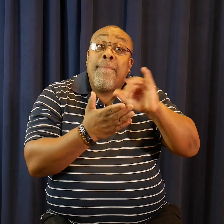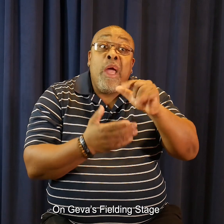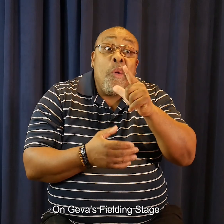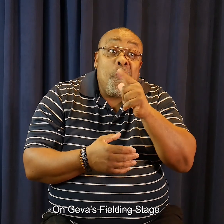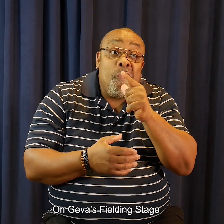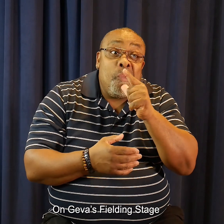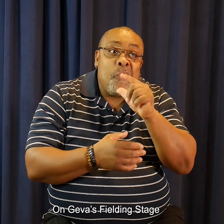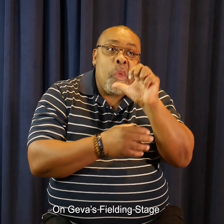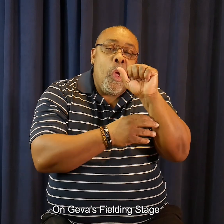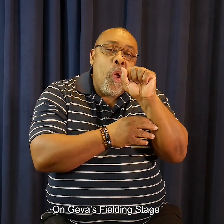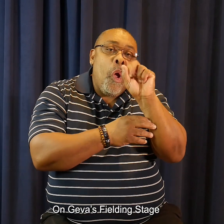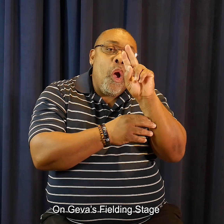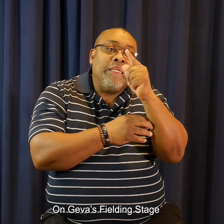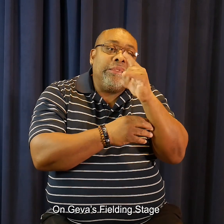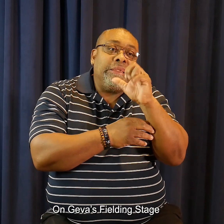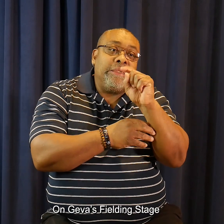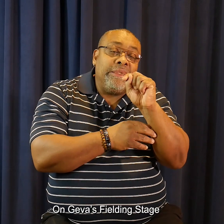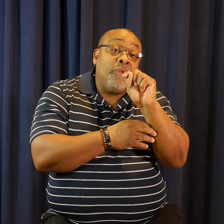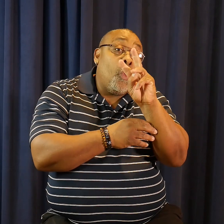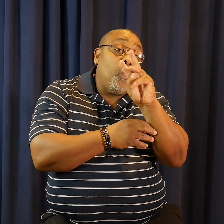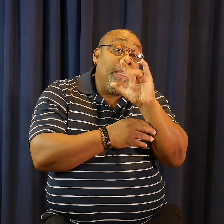on Geva's Fielding stage.